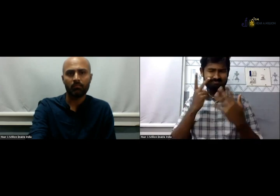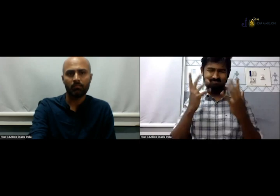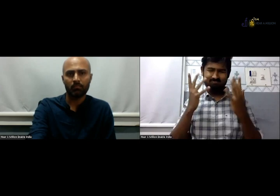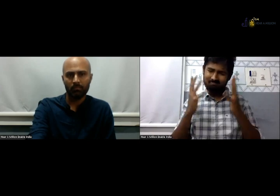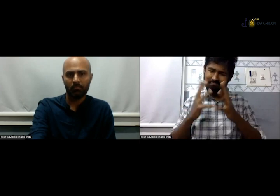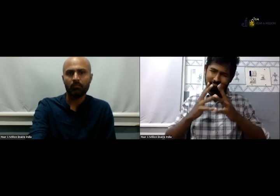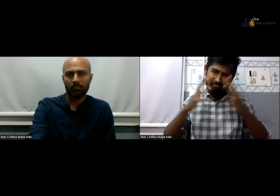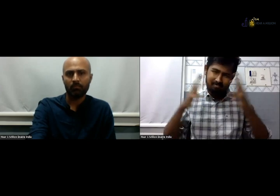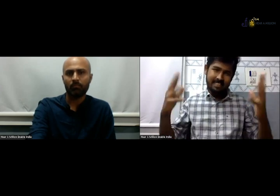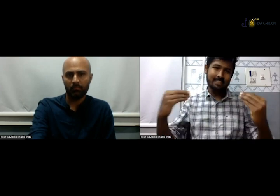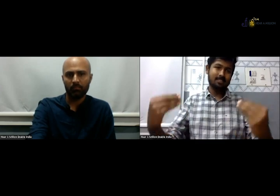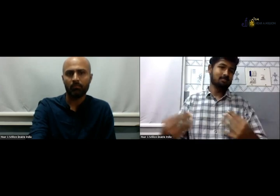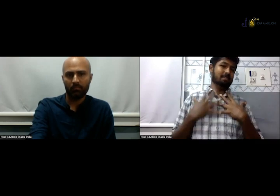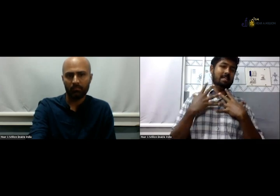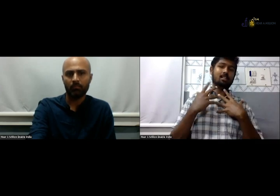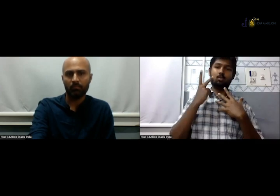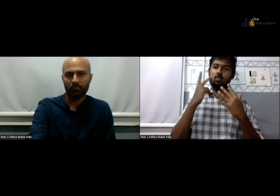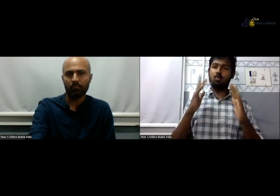her,